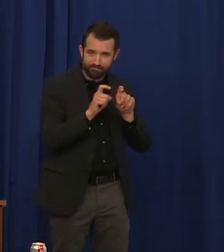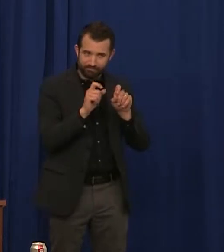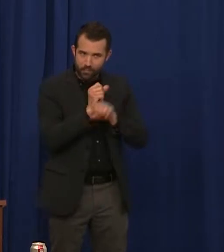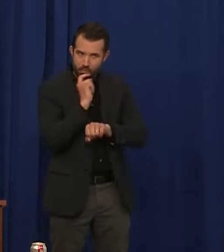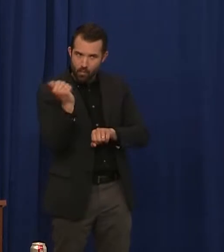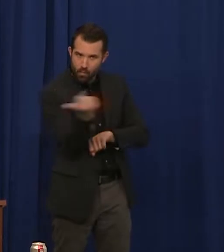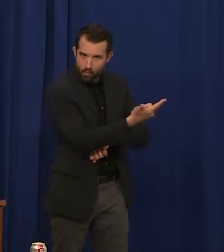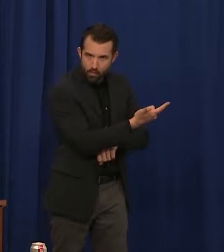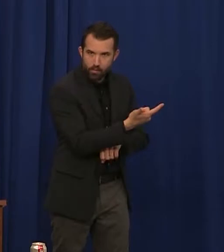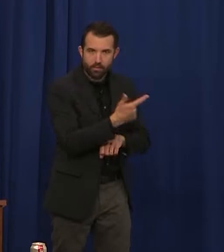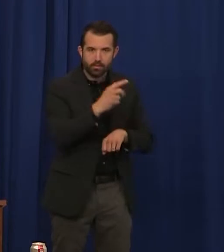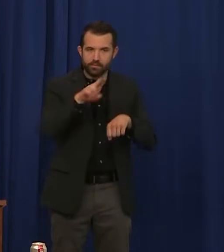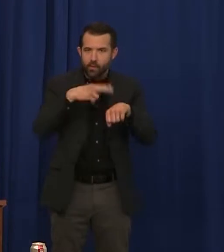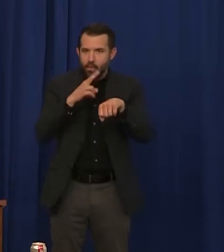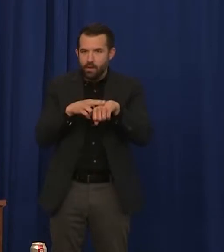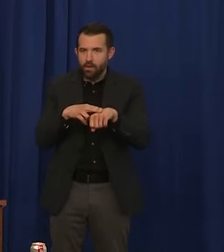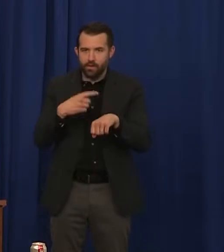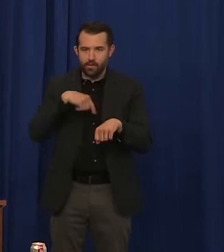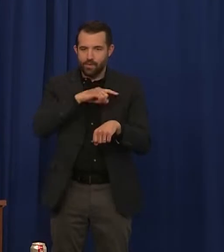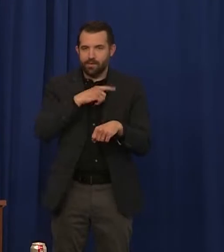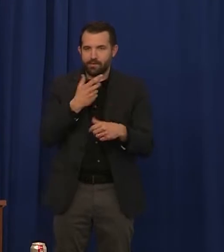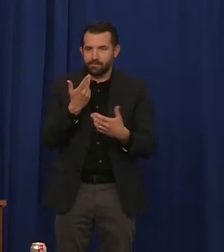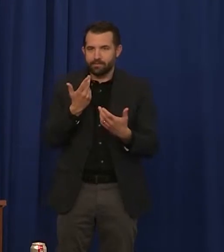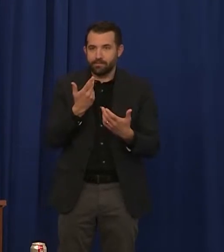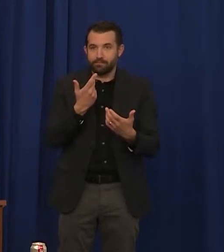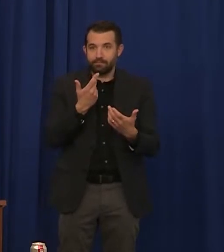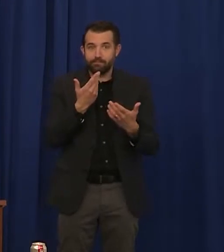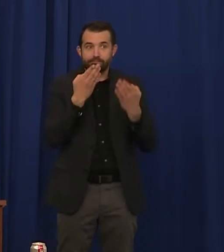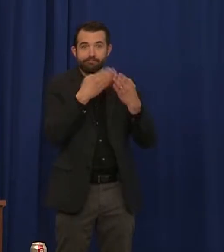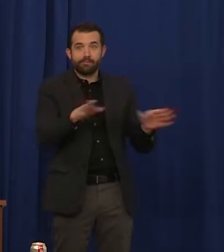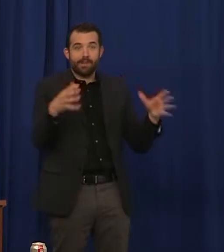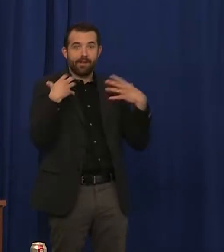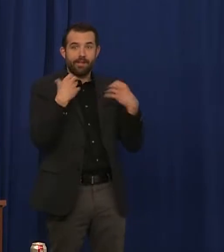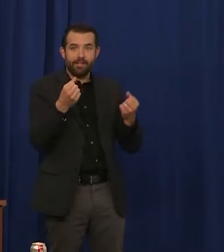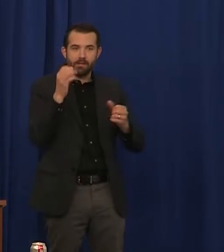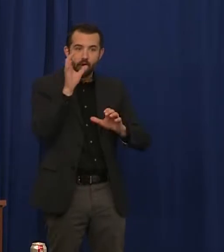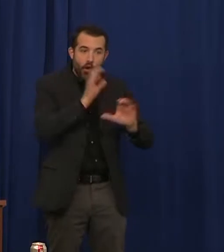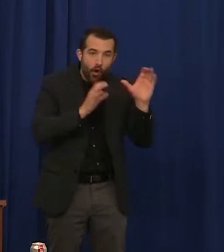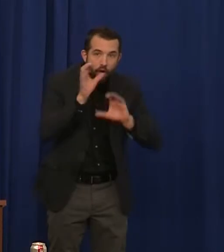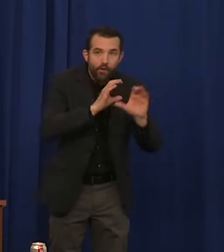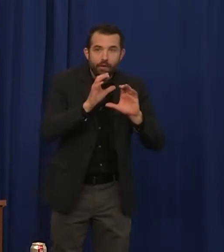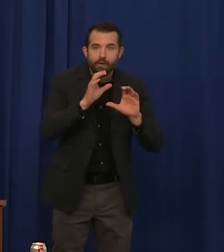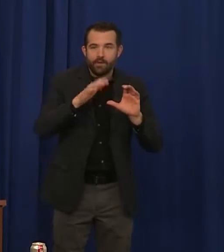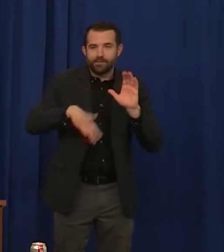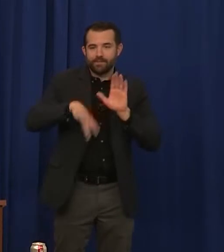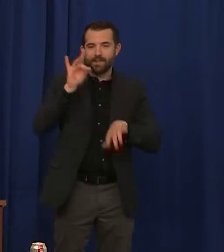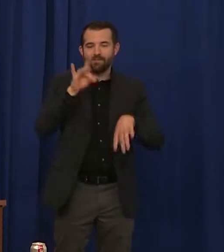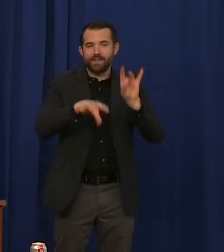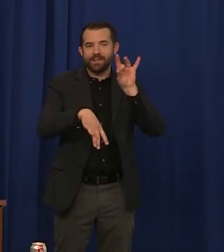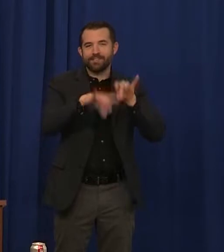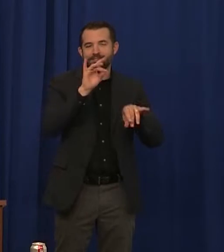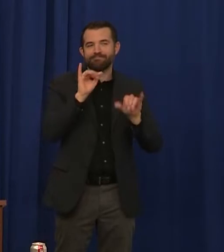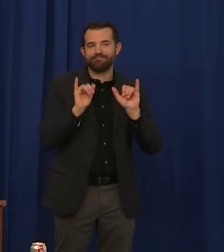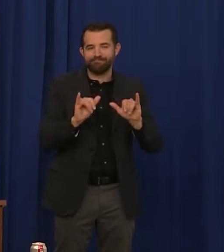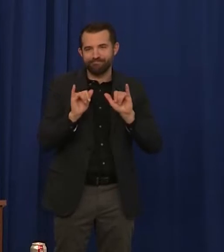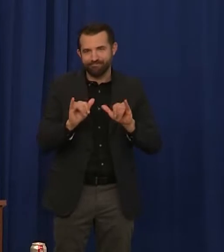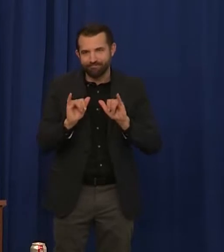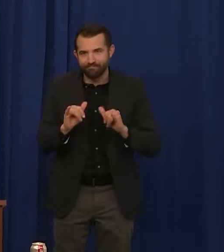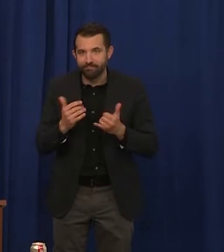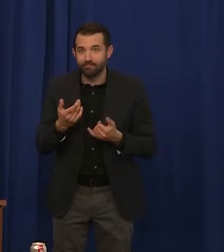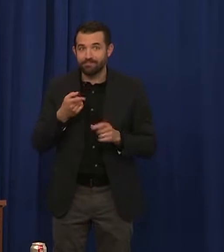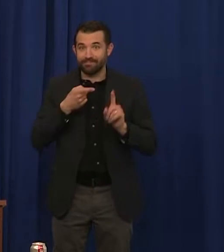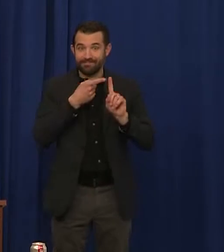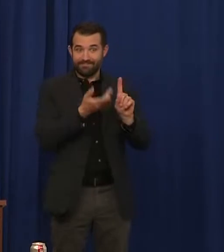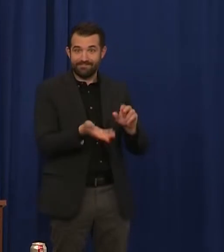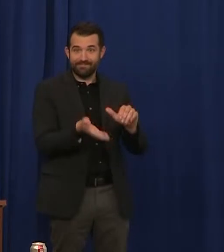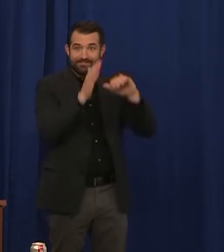so many other places, we know that when we go to look for things, we do find them. So this increase of now 10 additional